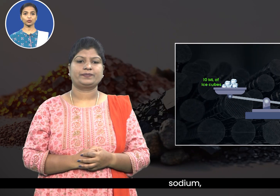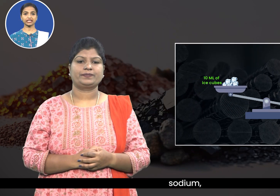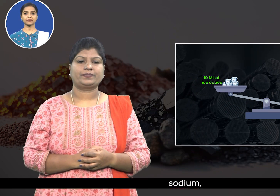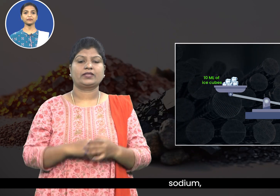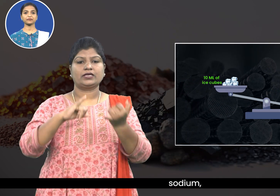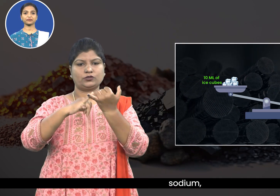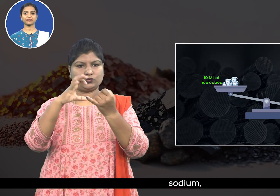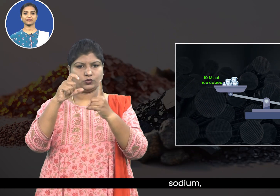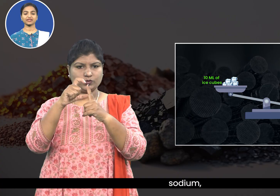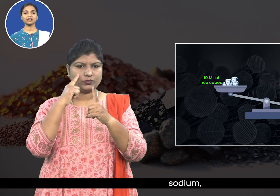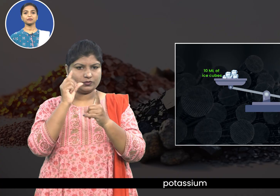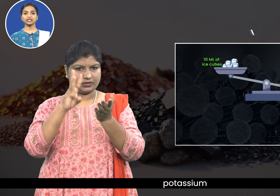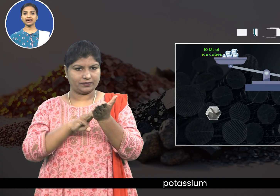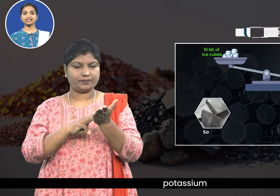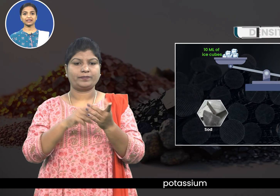Sodium,